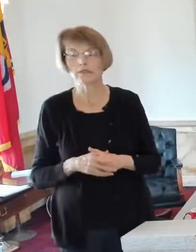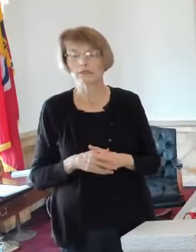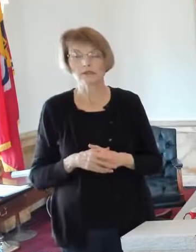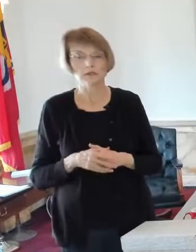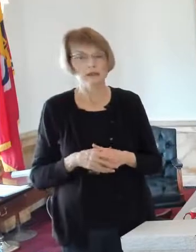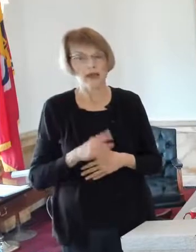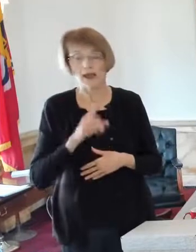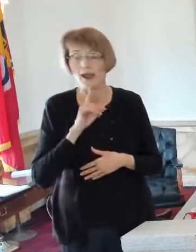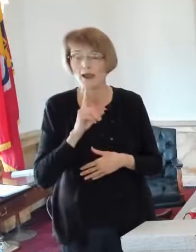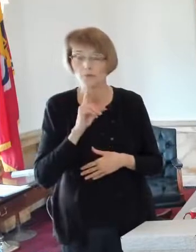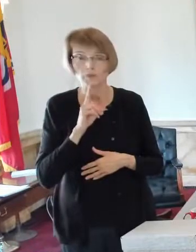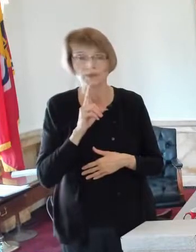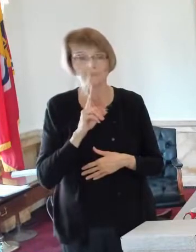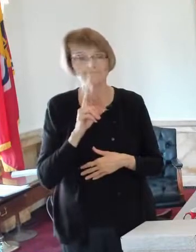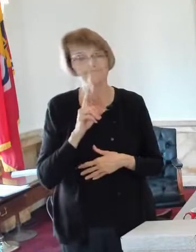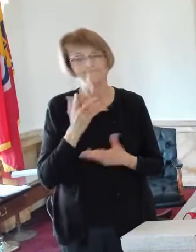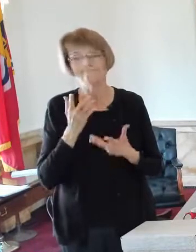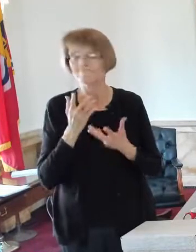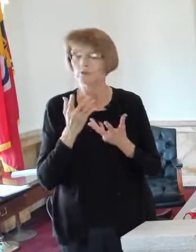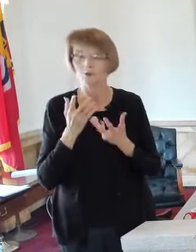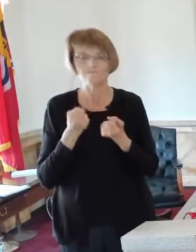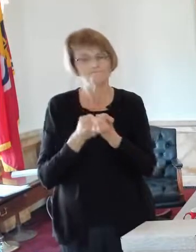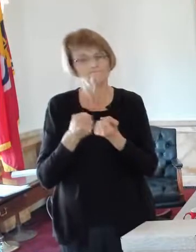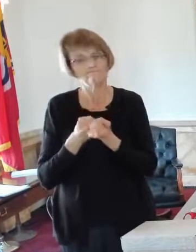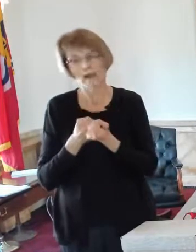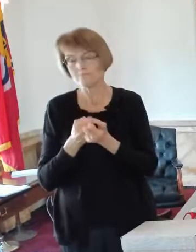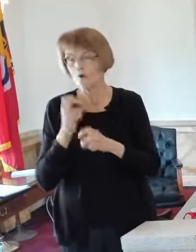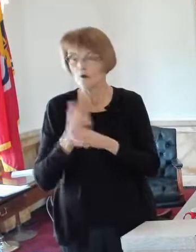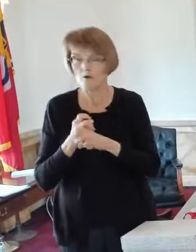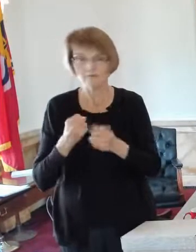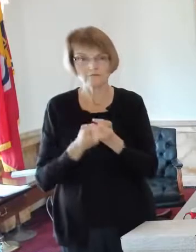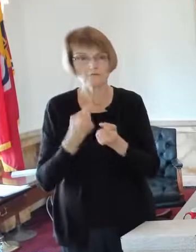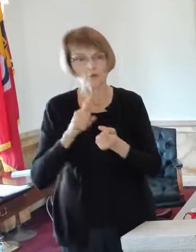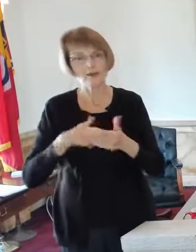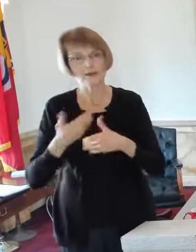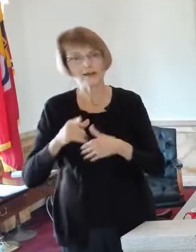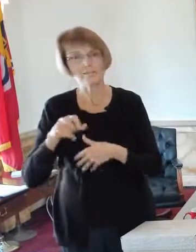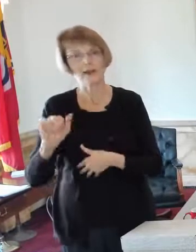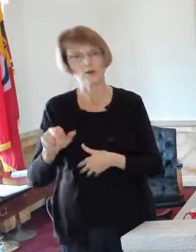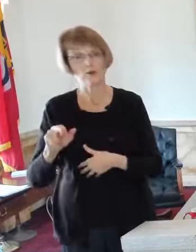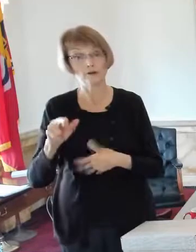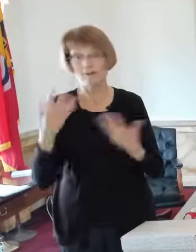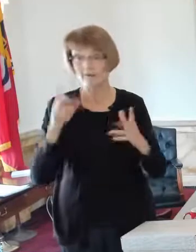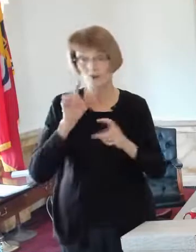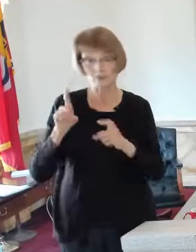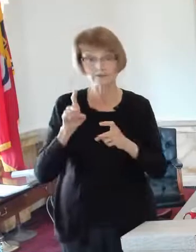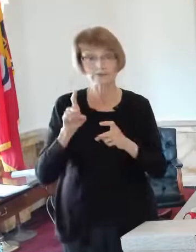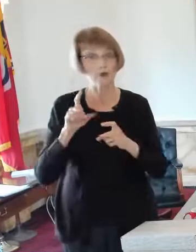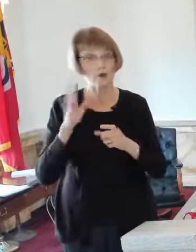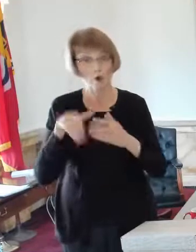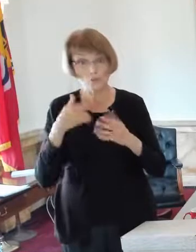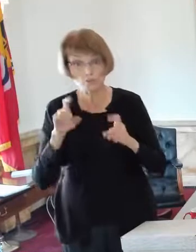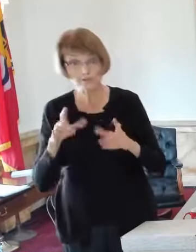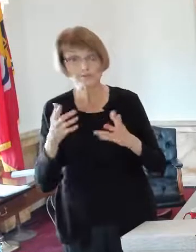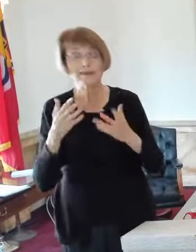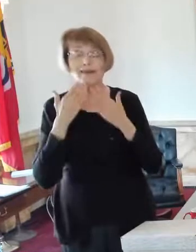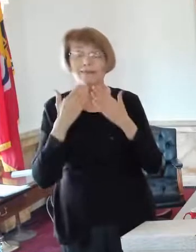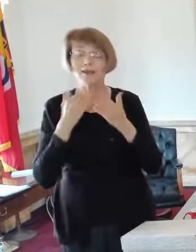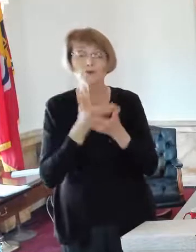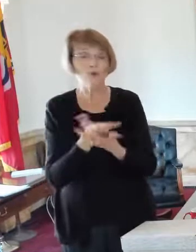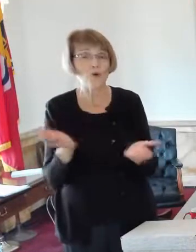rooting hard for the success of the next mayor. That is all for questions, Mayor. That's all the questions. Thank you all. Really